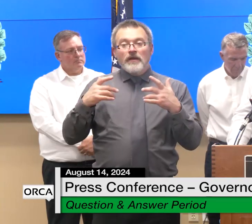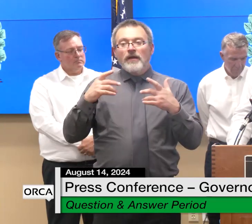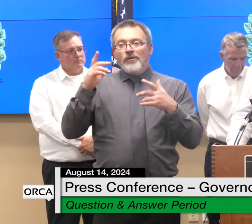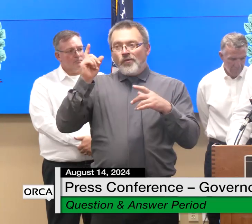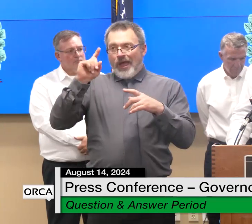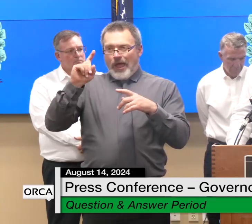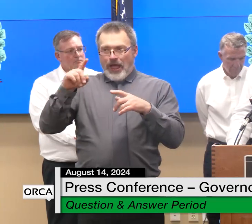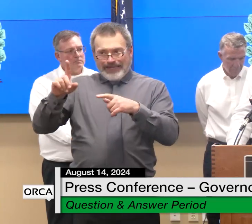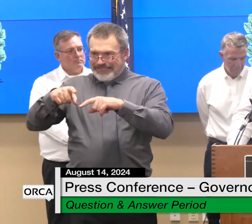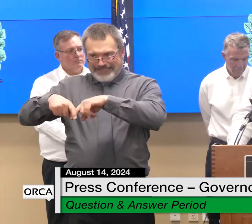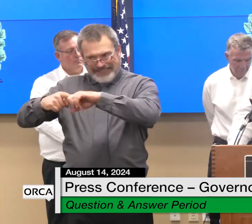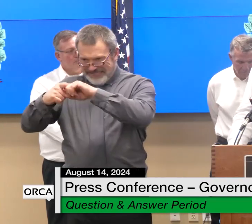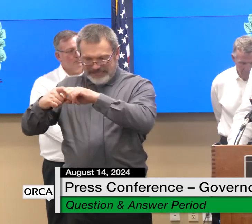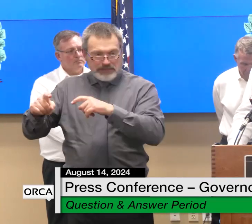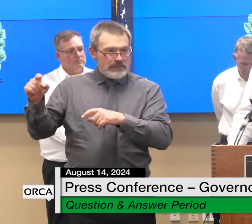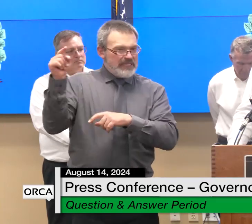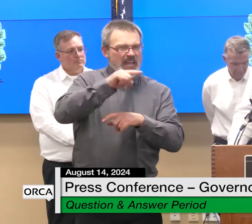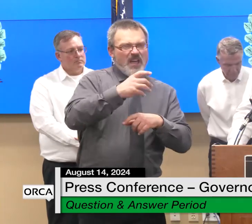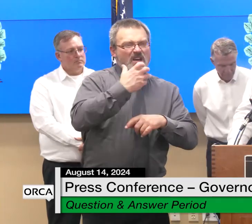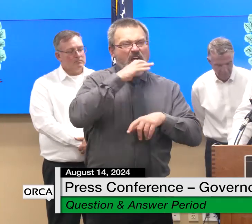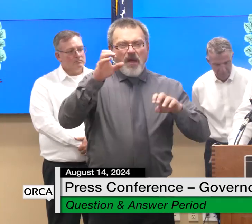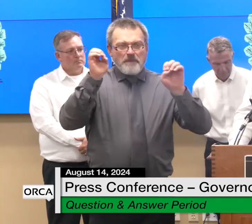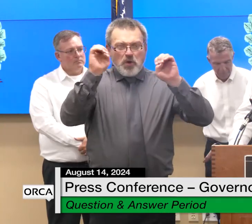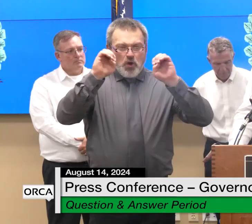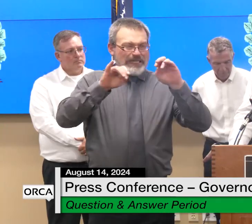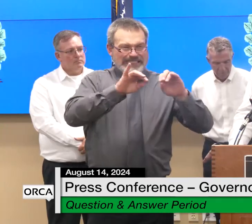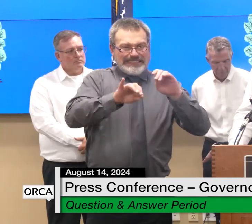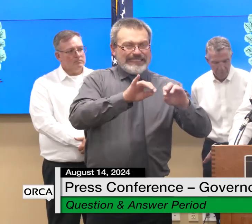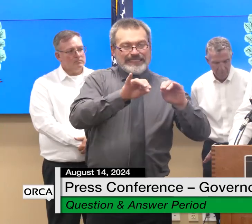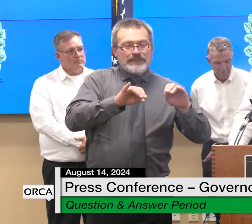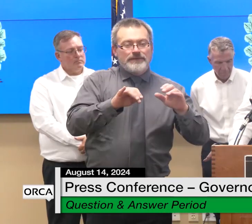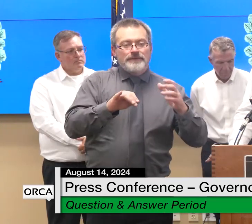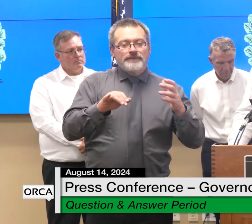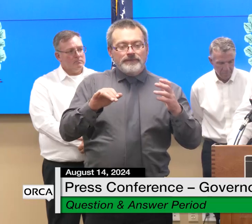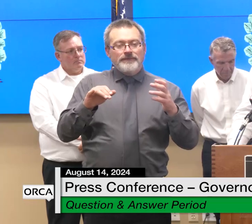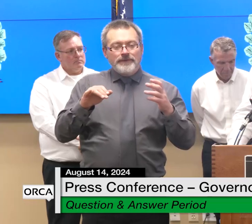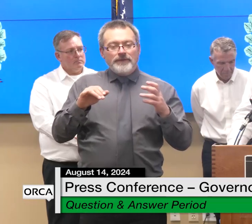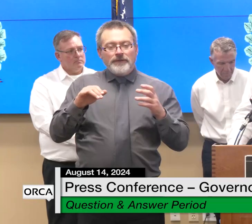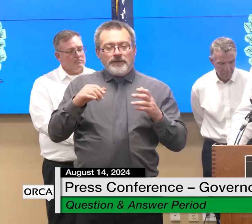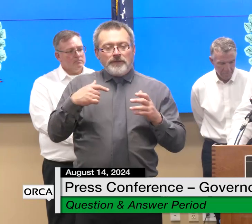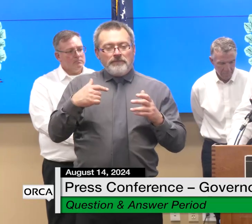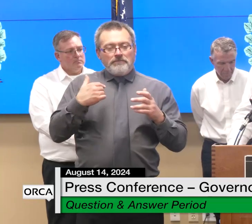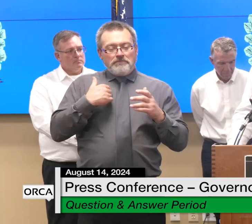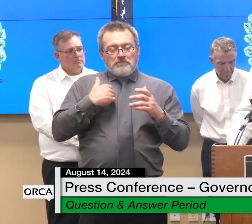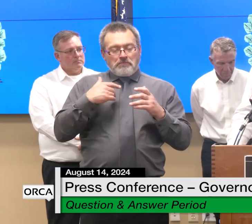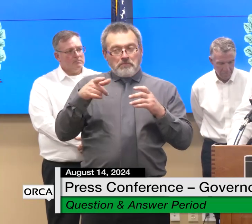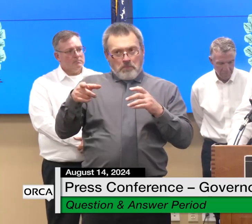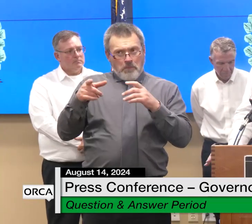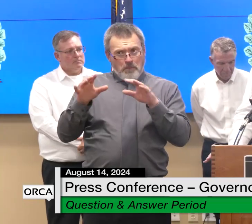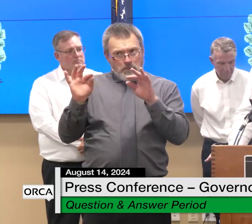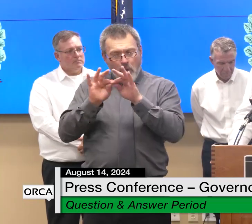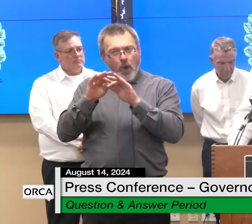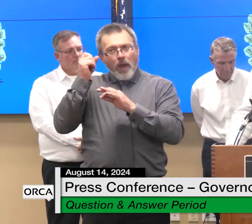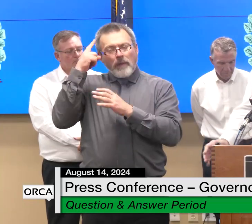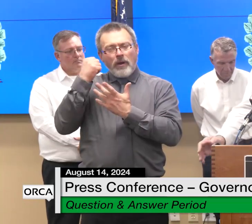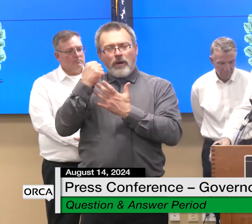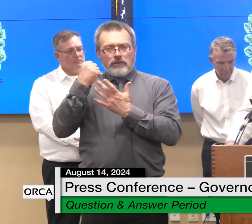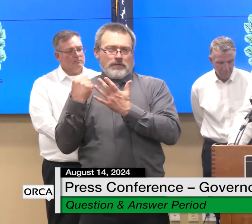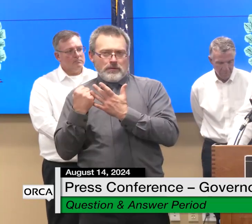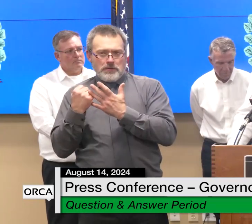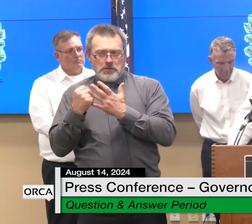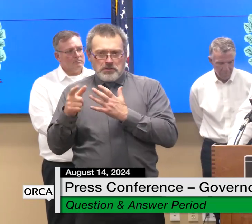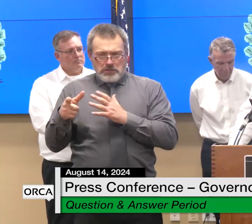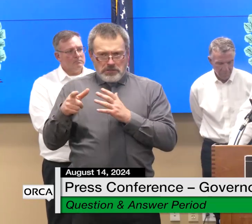we would have categorized those as lower profile. That doesn't mean they're not important, but they were projects that could